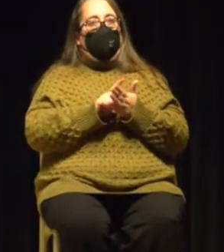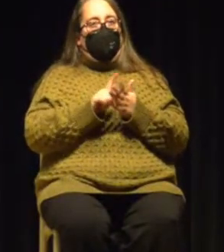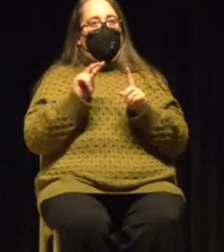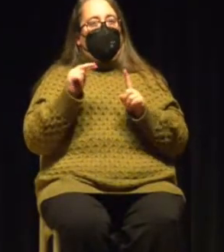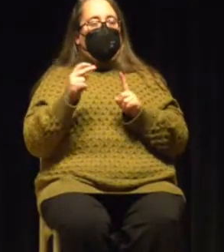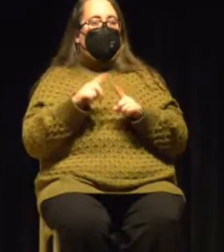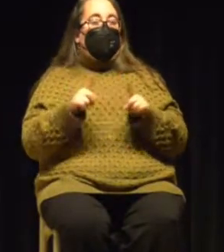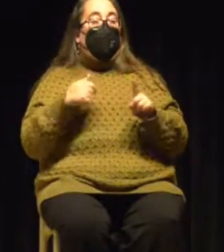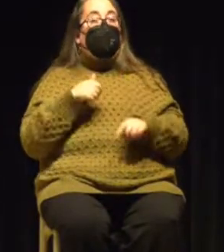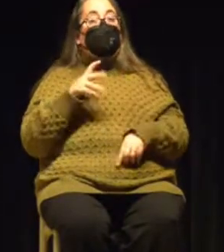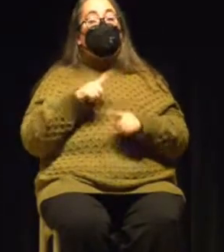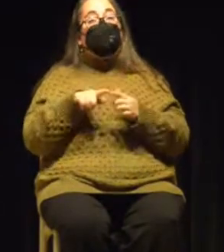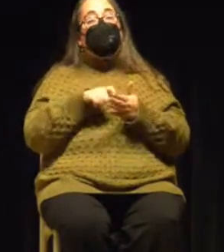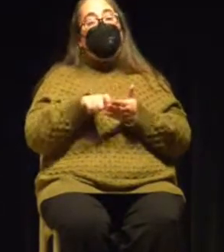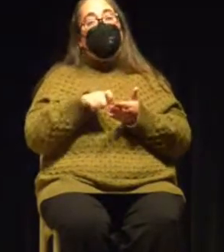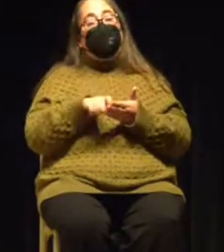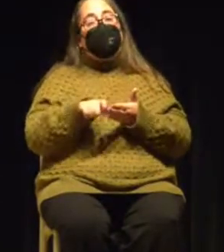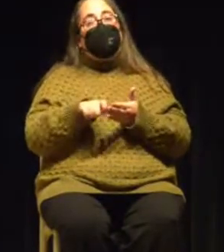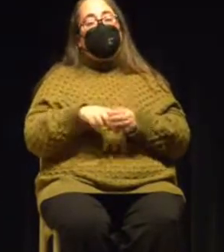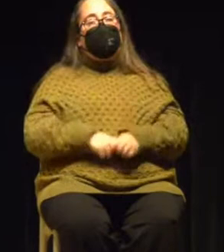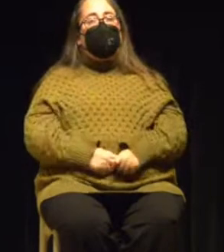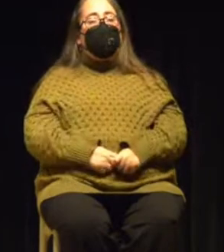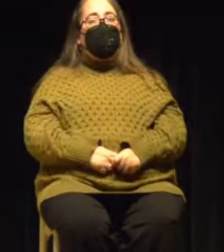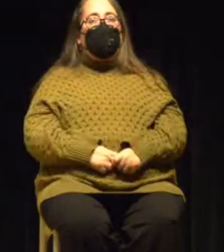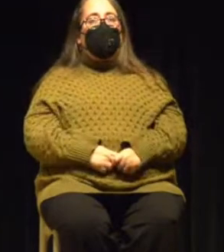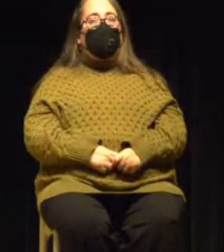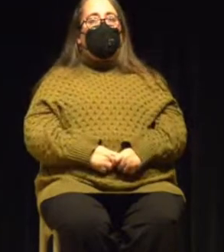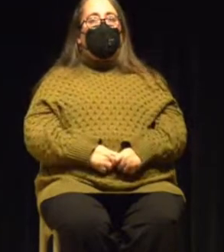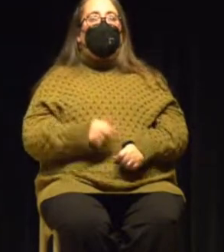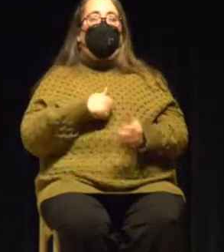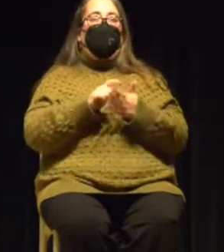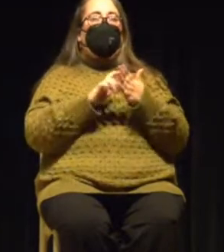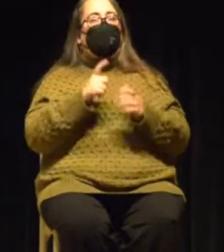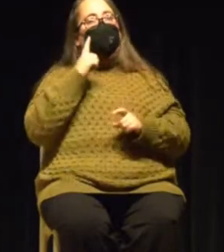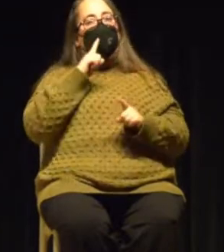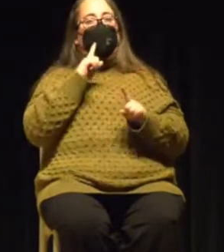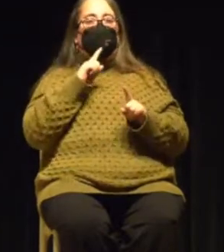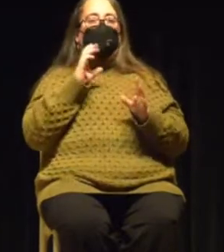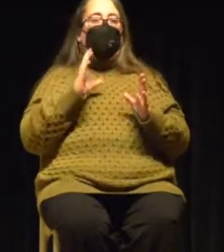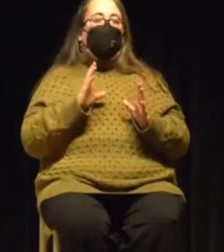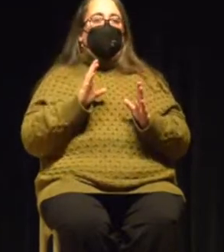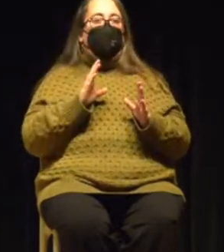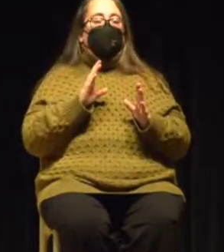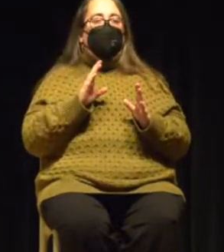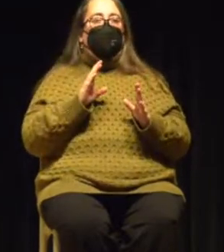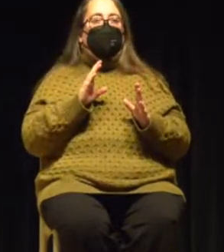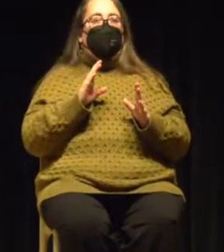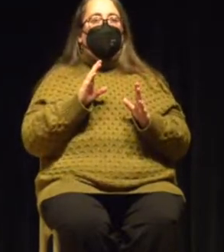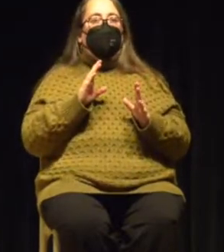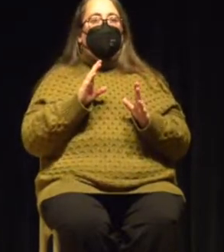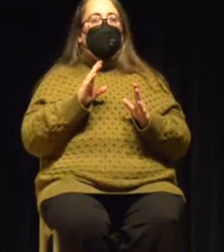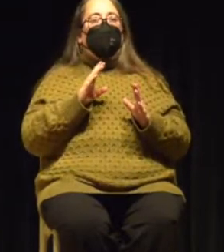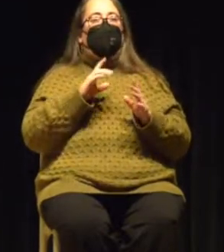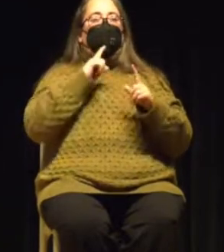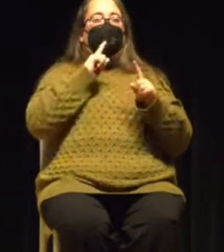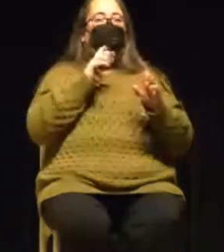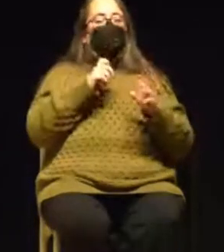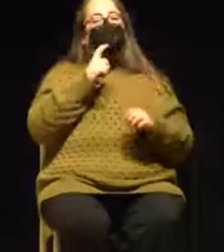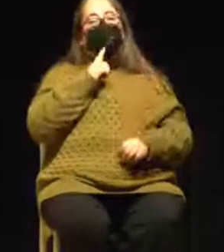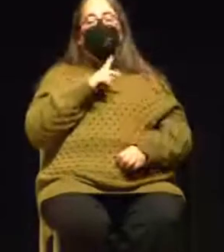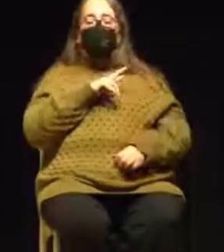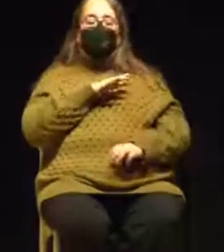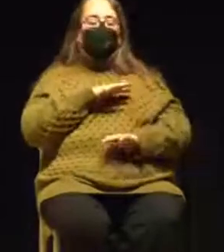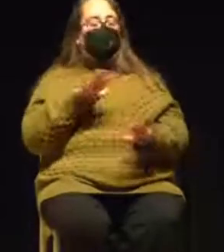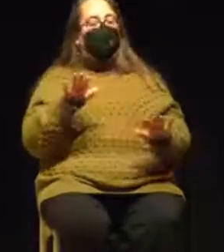differently. I used to write my legal briefs like, you know, I'm attorney for the respondent respectfully submits, blah, blah. And I'm